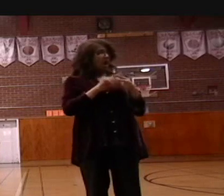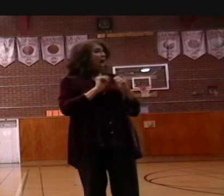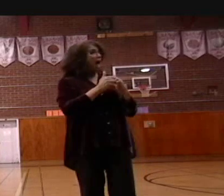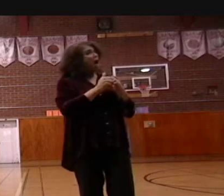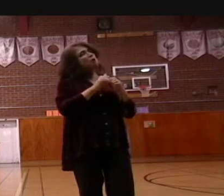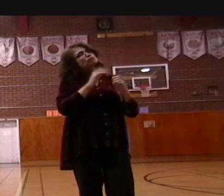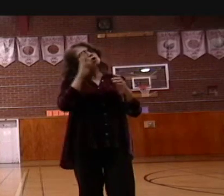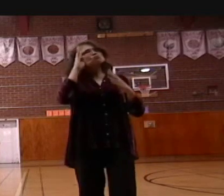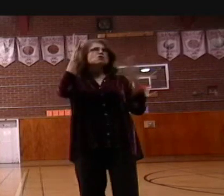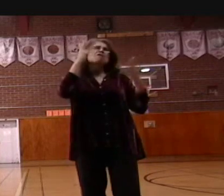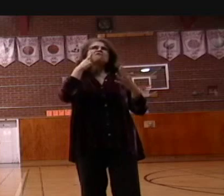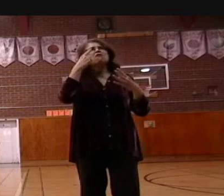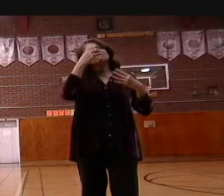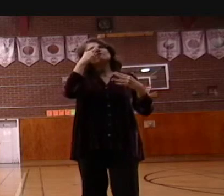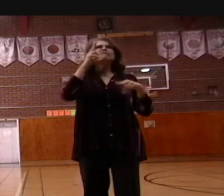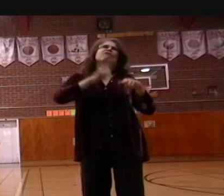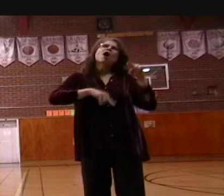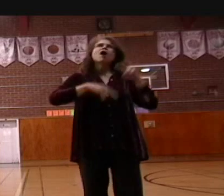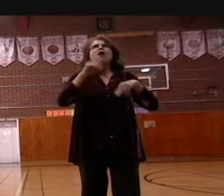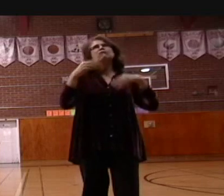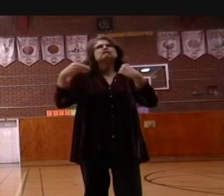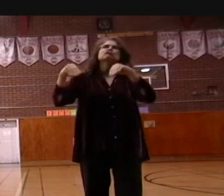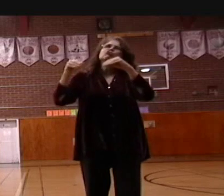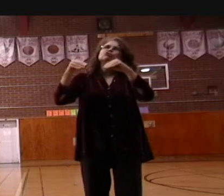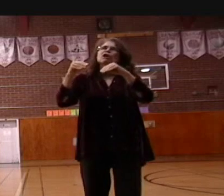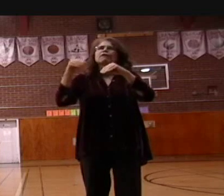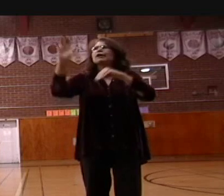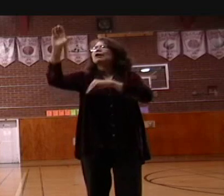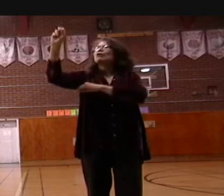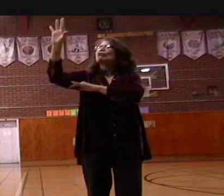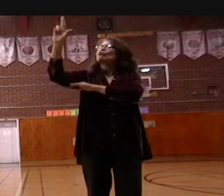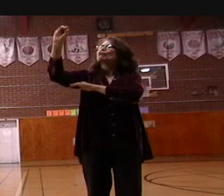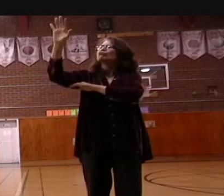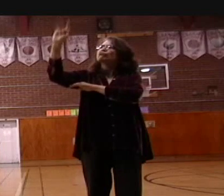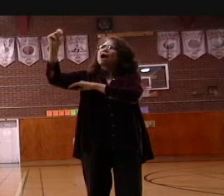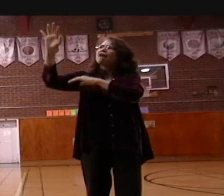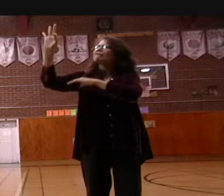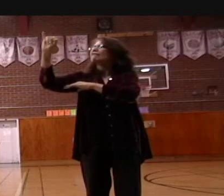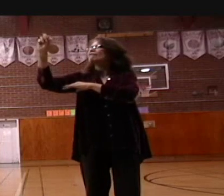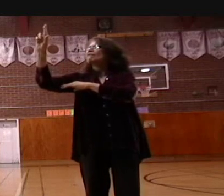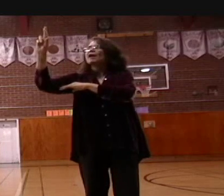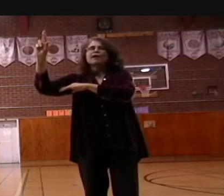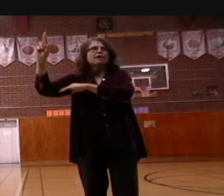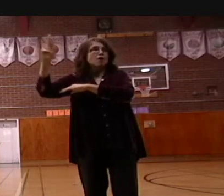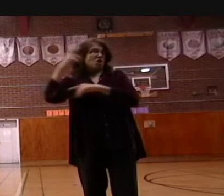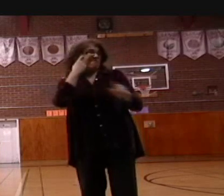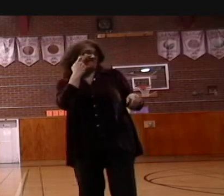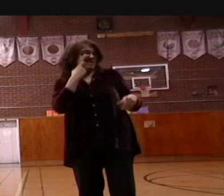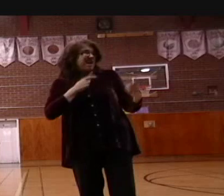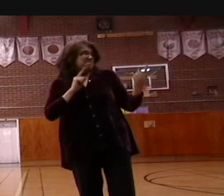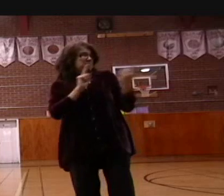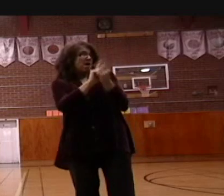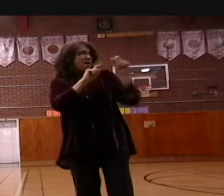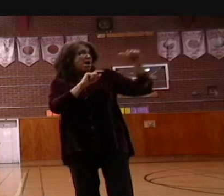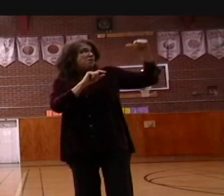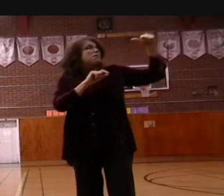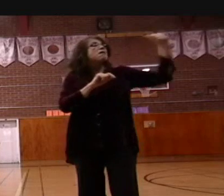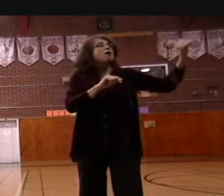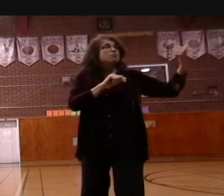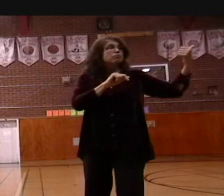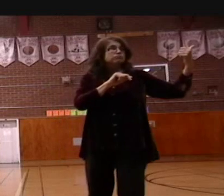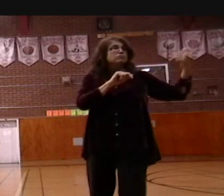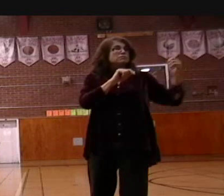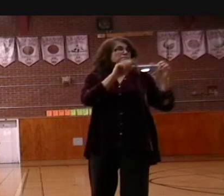people create products out of a necessity or to solve a problem. I recently met another young entrepreneur with an amazing product.